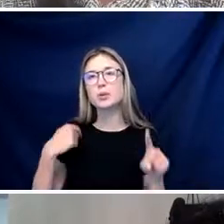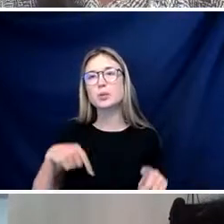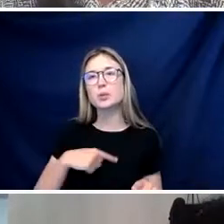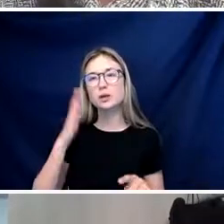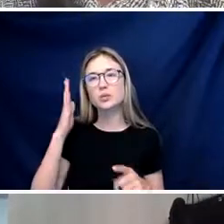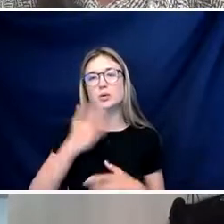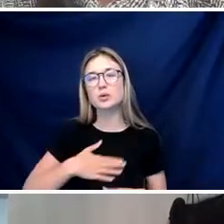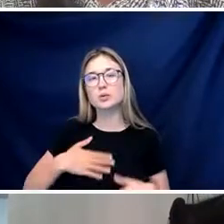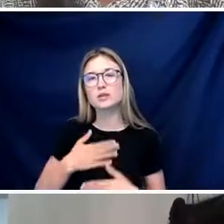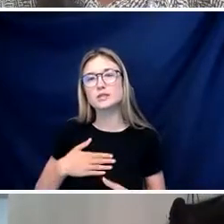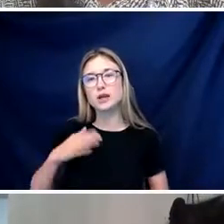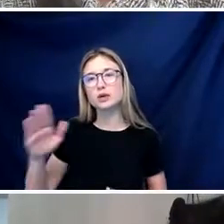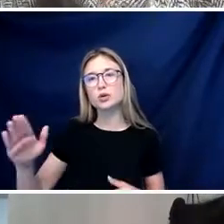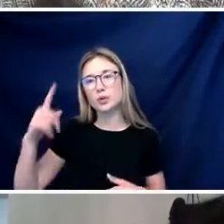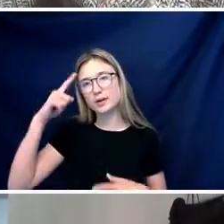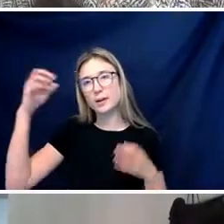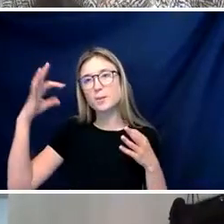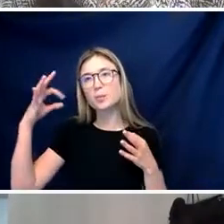your input on